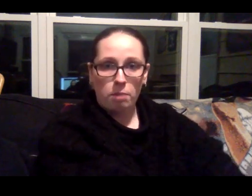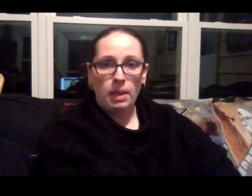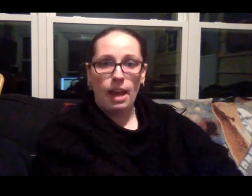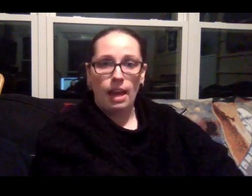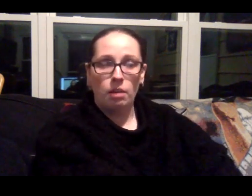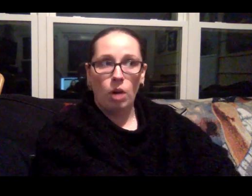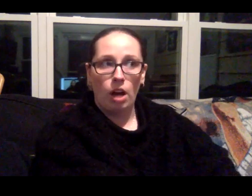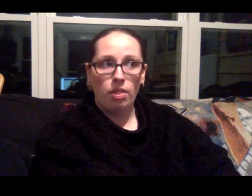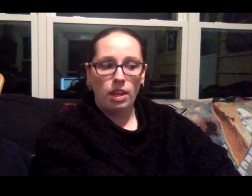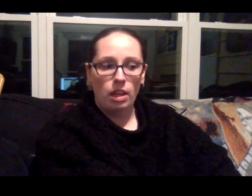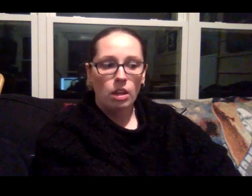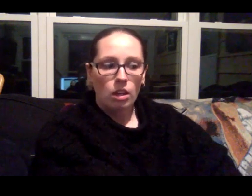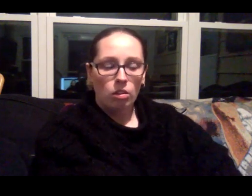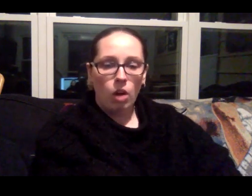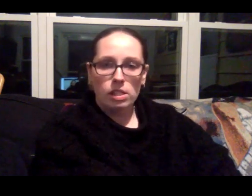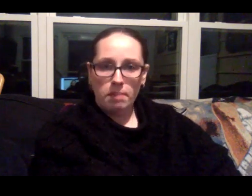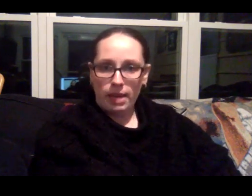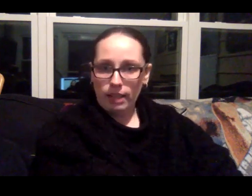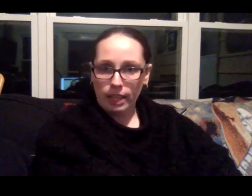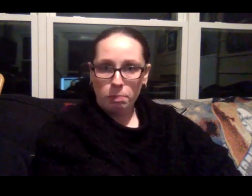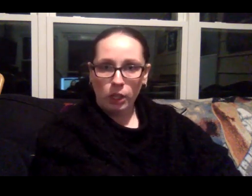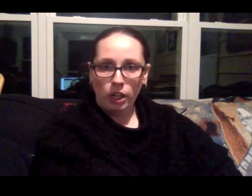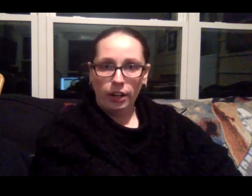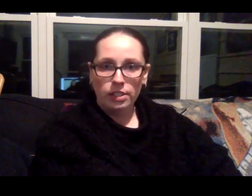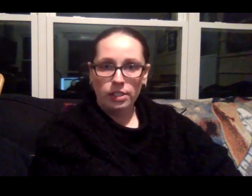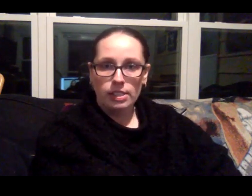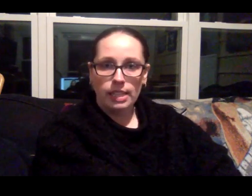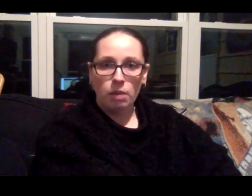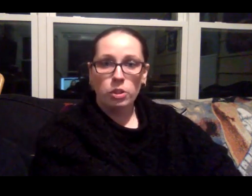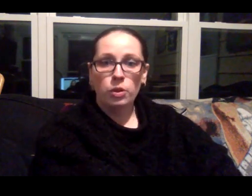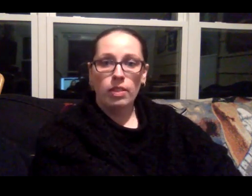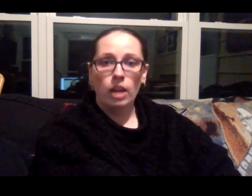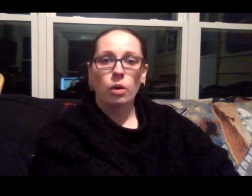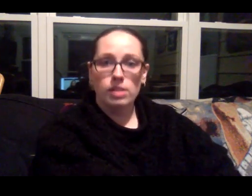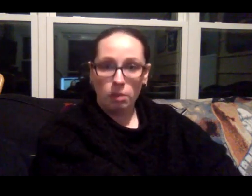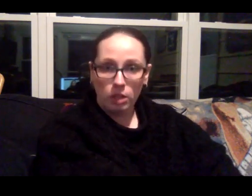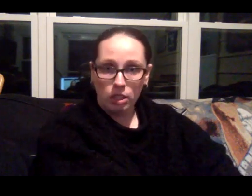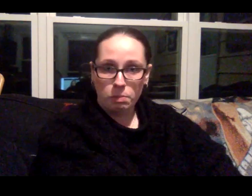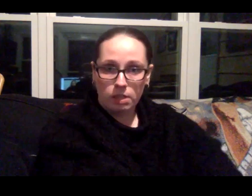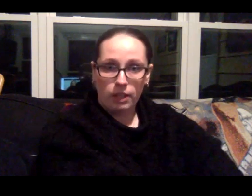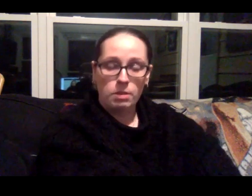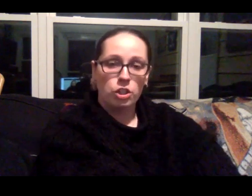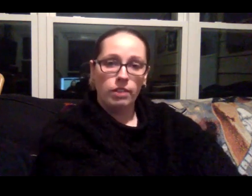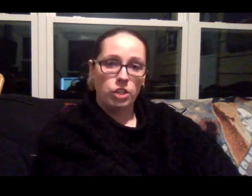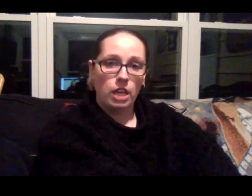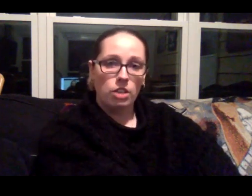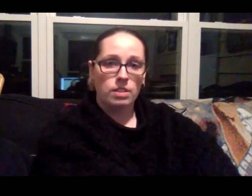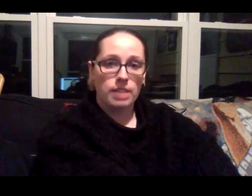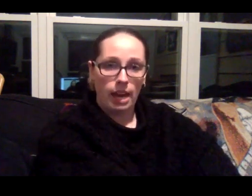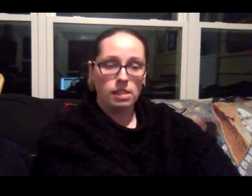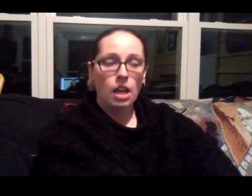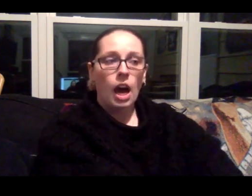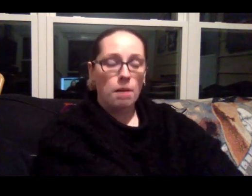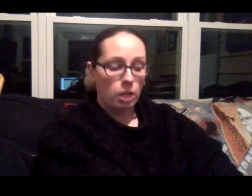teletherapy and the laws and mandates per state, which you can then go and see what your specific commissioner of education